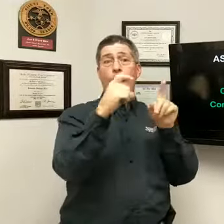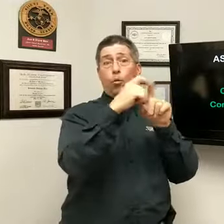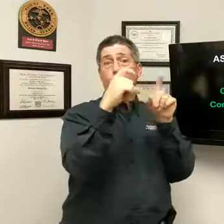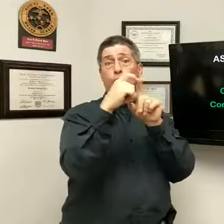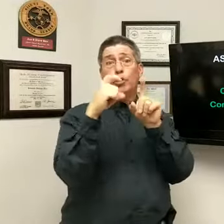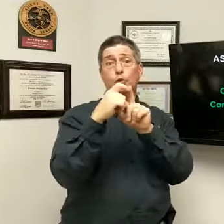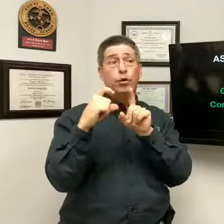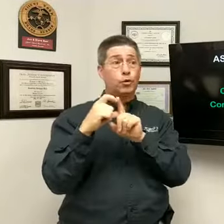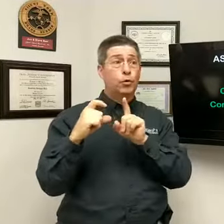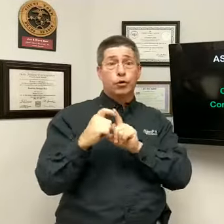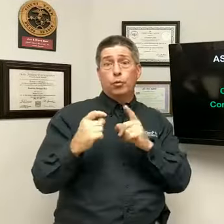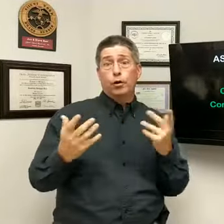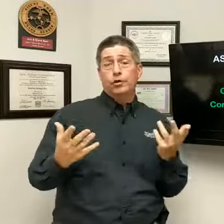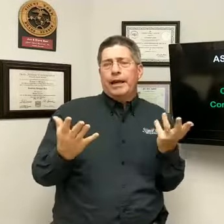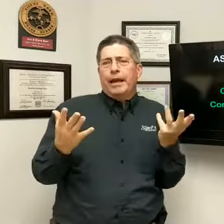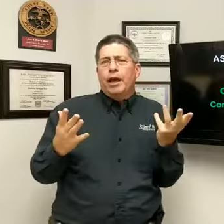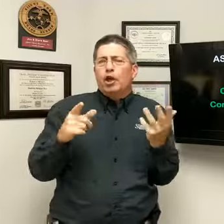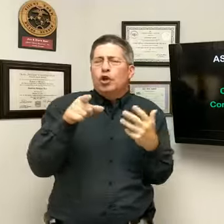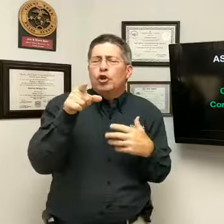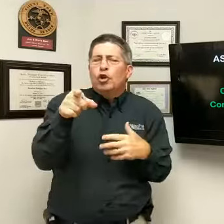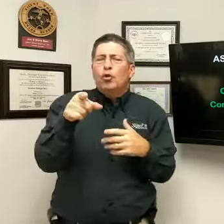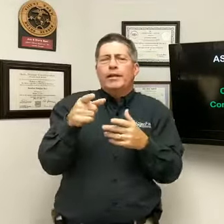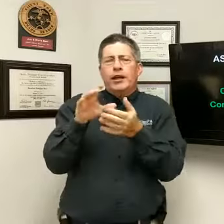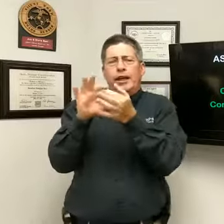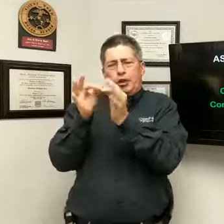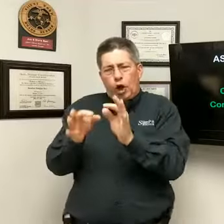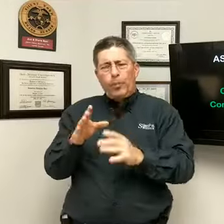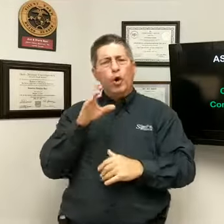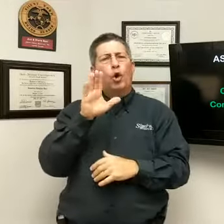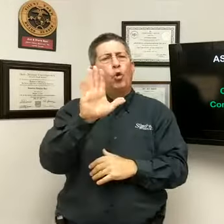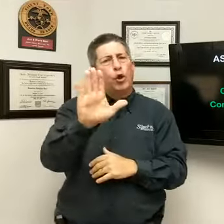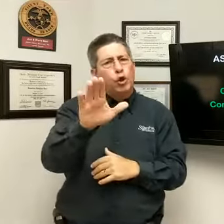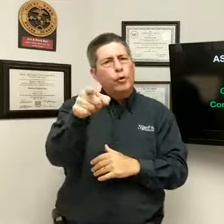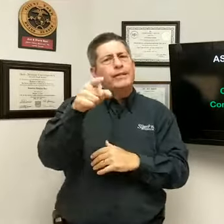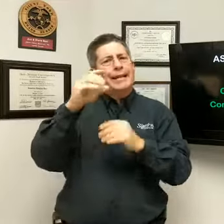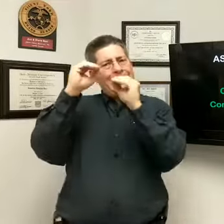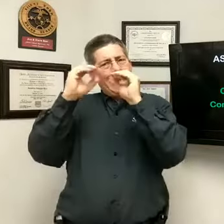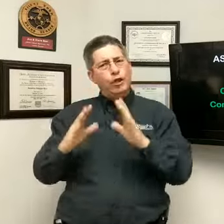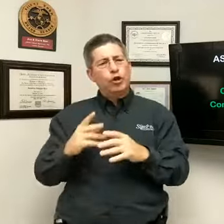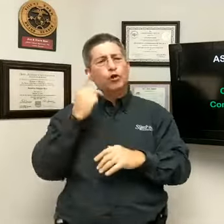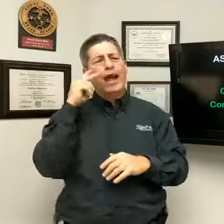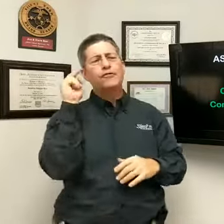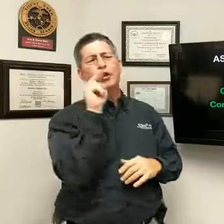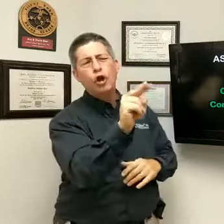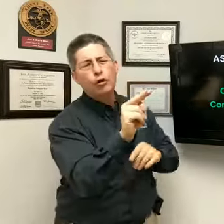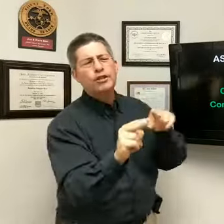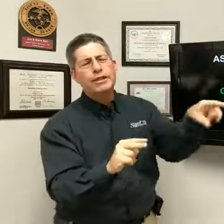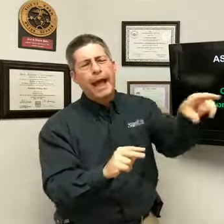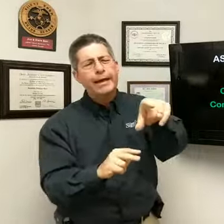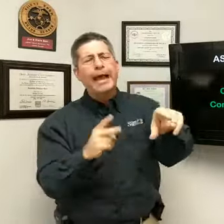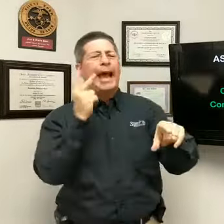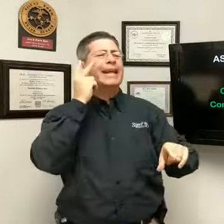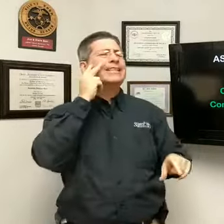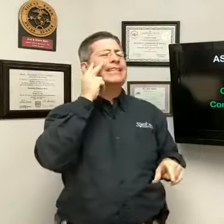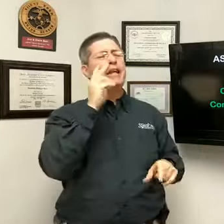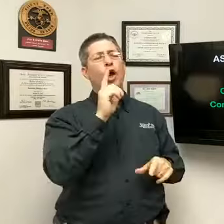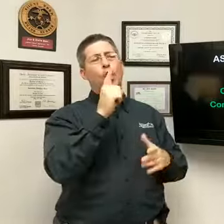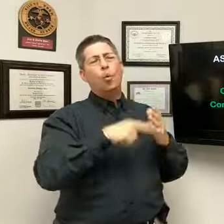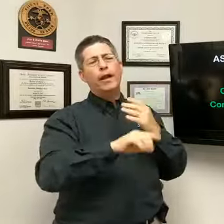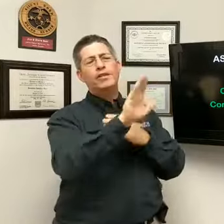words. And you as an interpreter or you as a teacher, you have to notice that and see what is